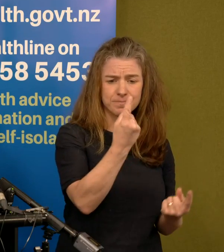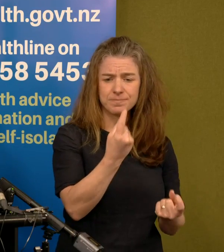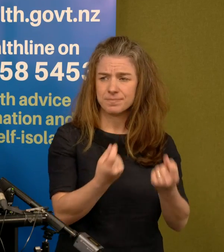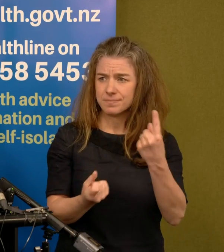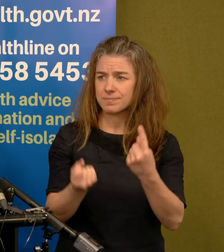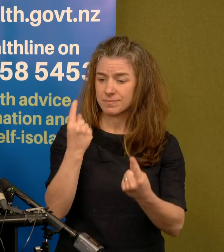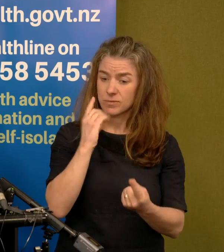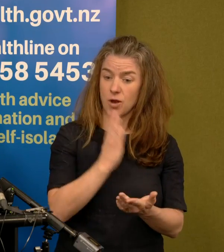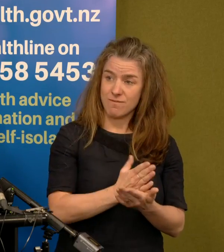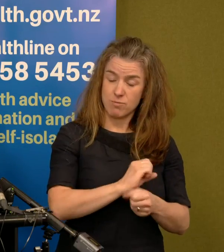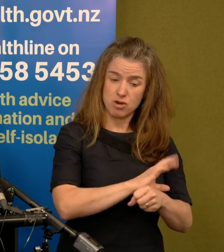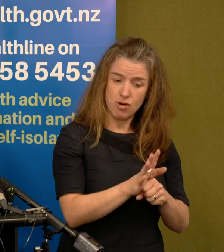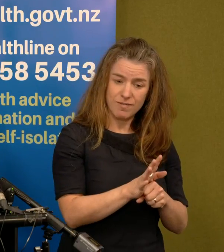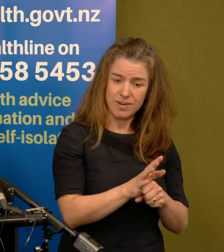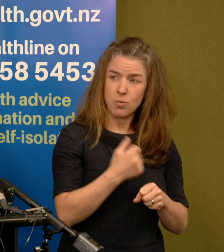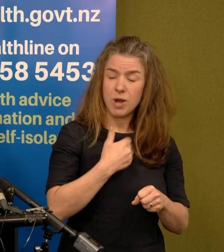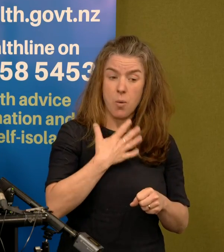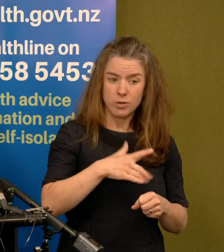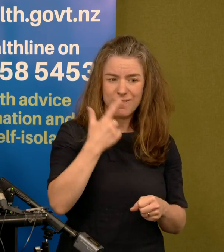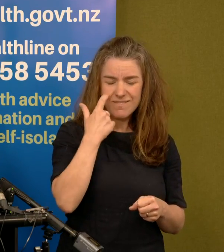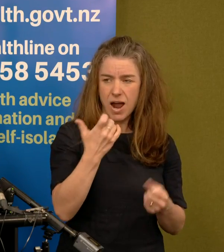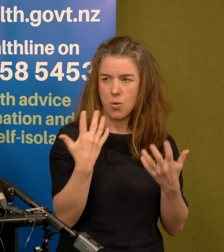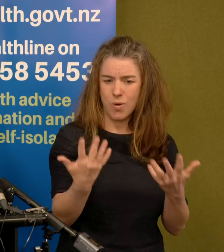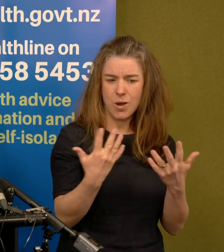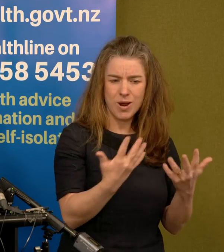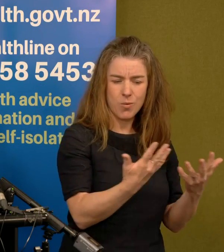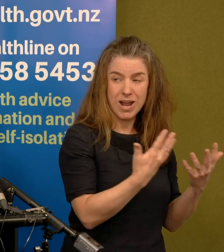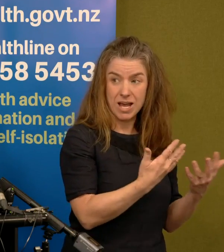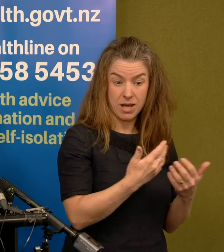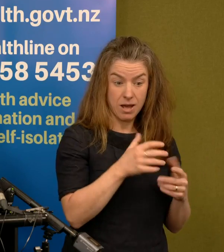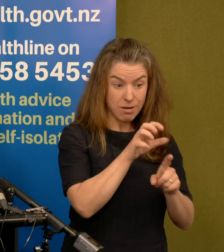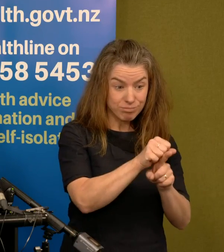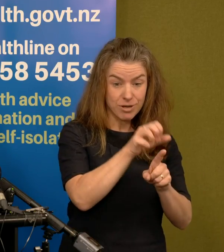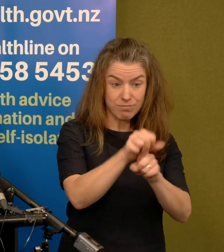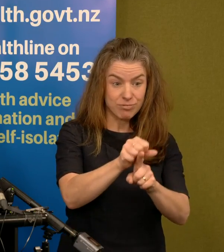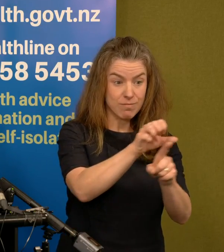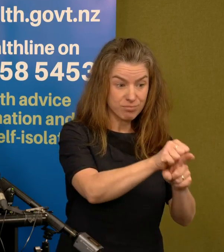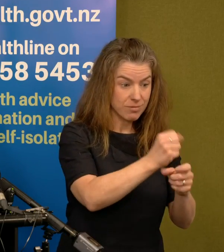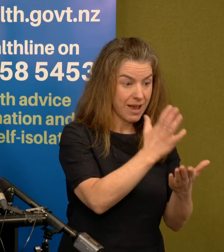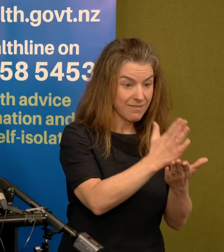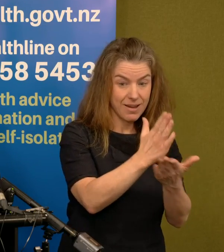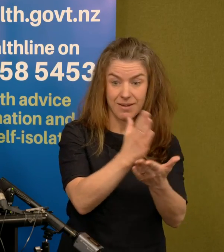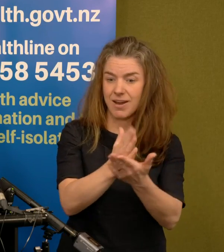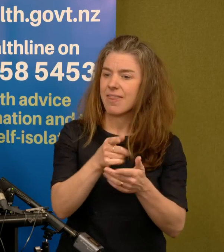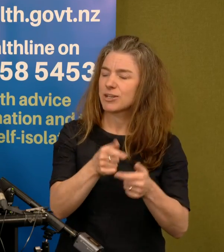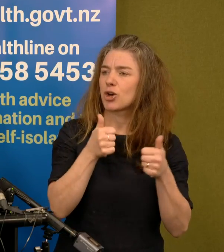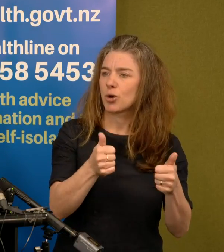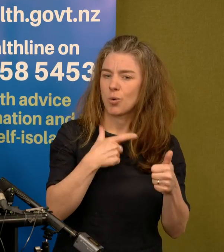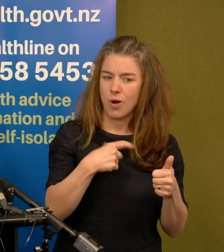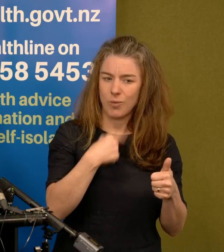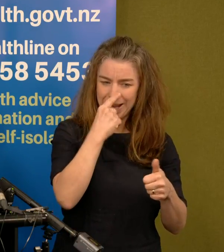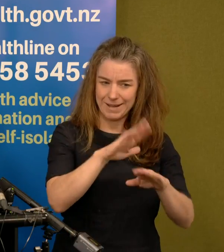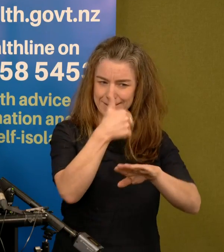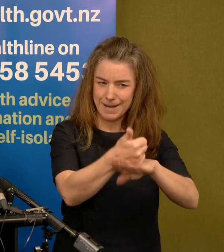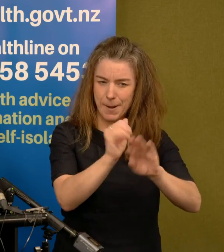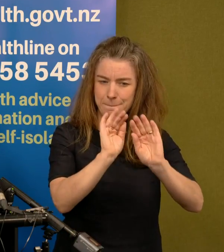cases, as we call them. We want to find these cases. It's a good thing that we are finding cases, because then we know we can put the right measures in